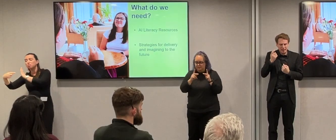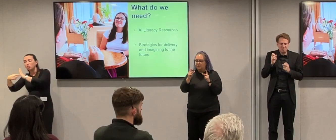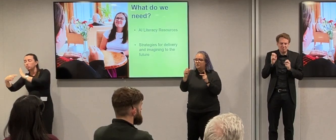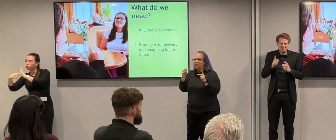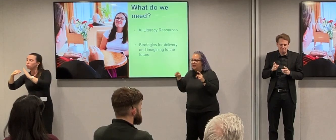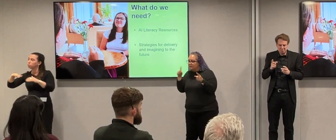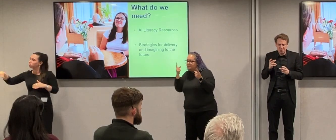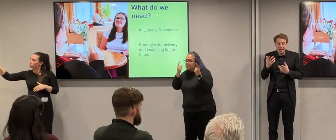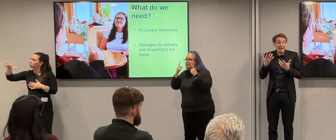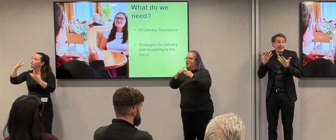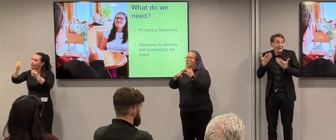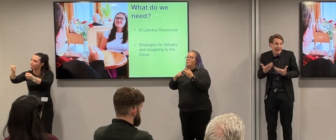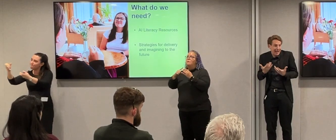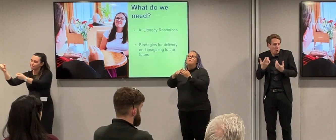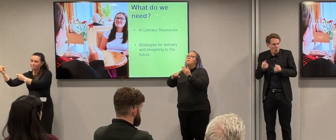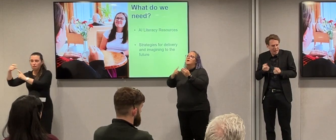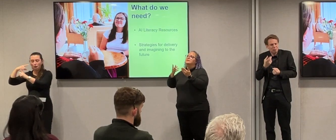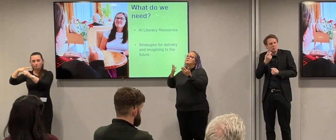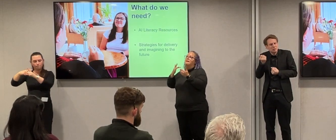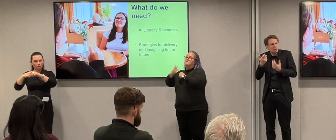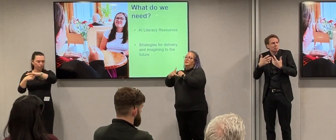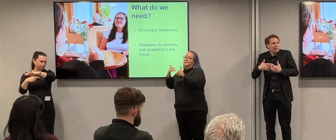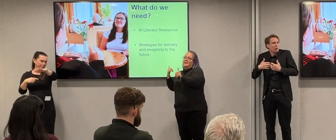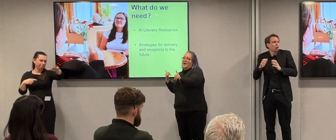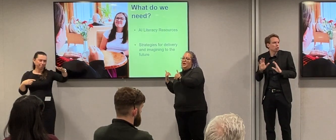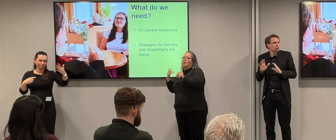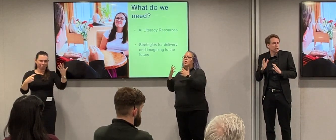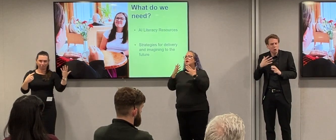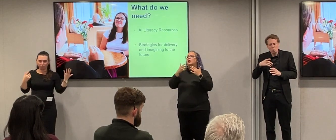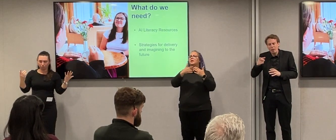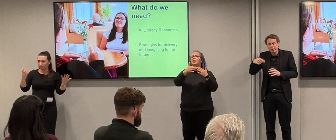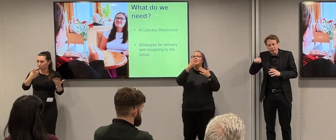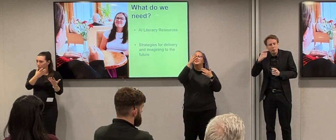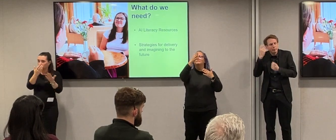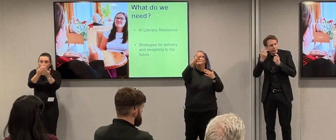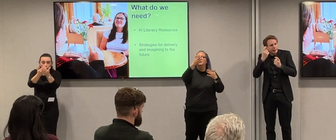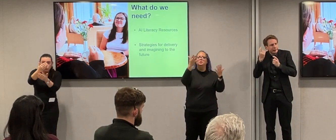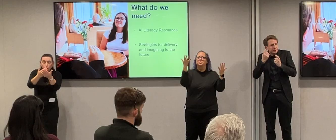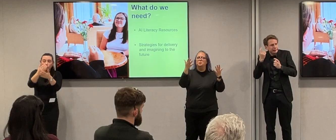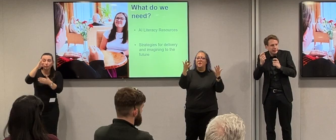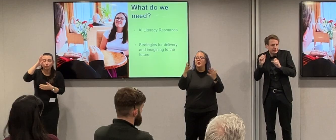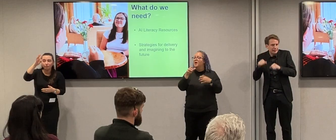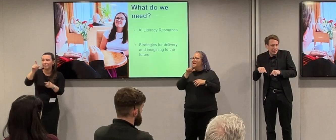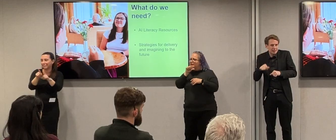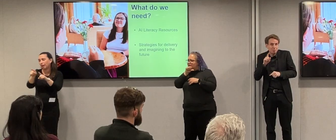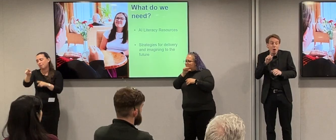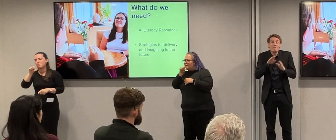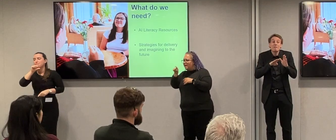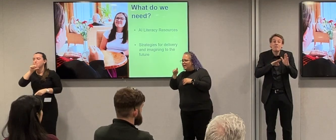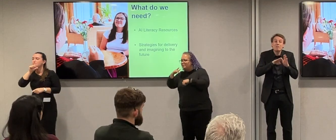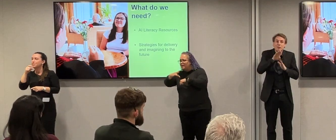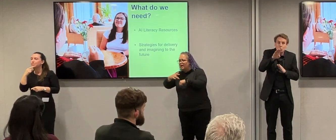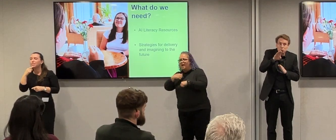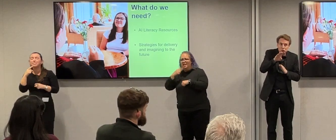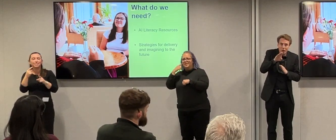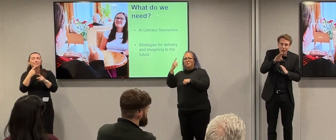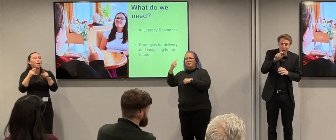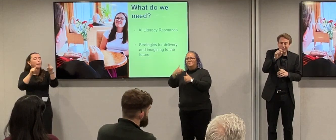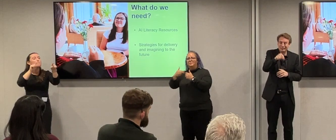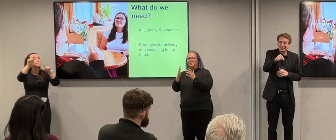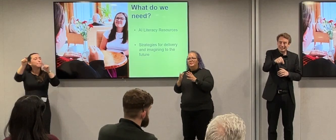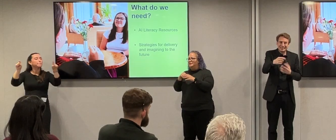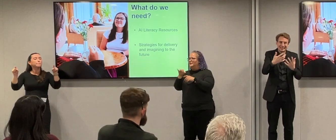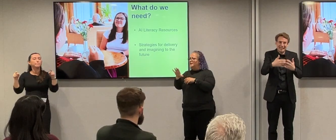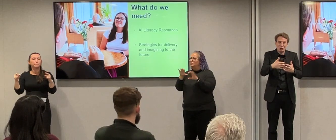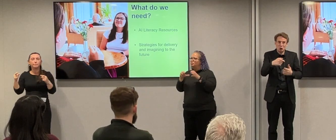now, but what that might look like in the future? Because as Abraham alluded to, and I think one of the participants in his group raised it as a